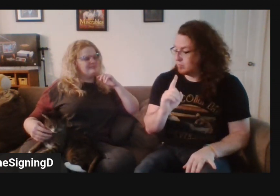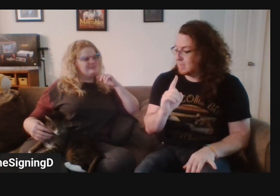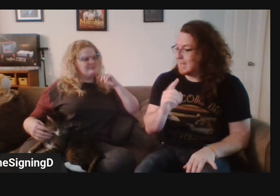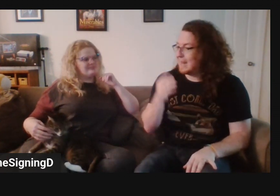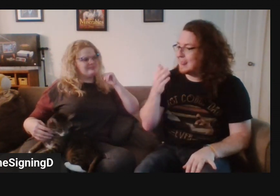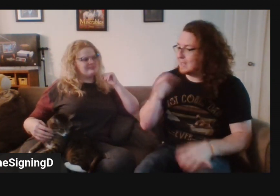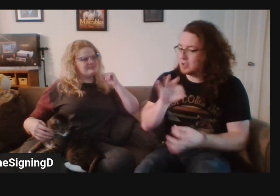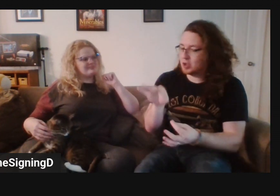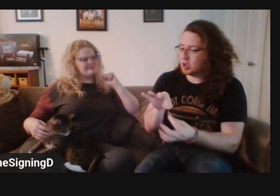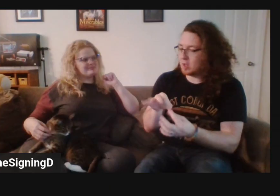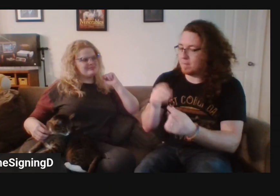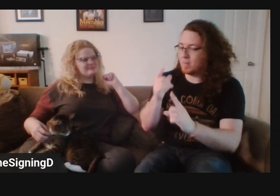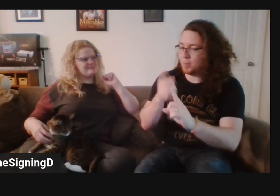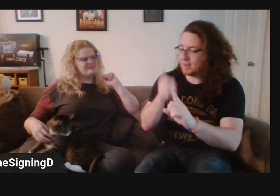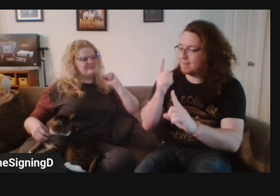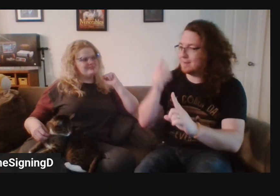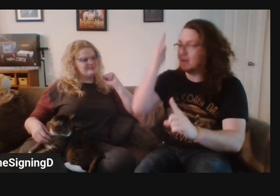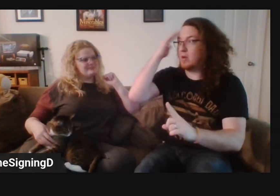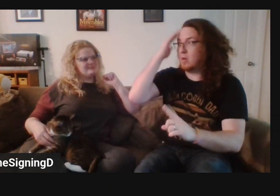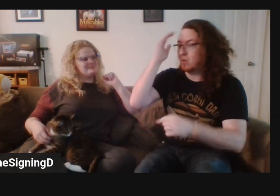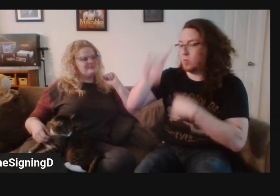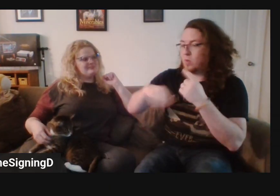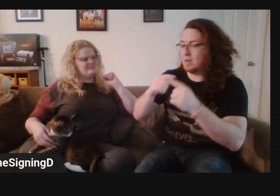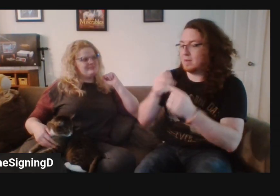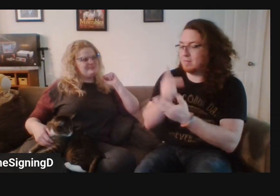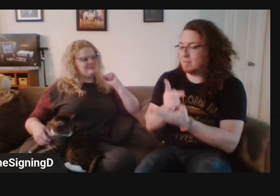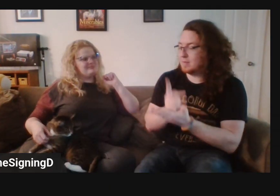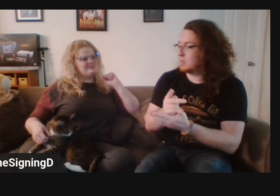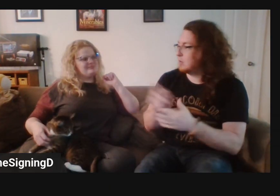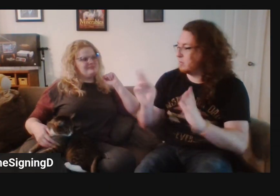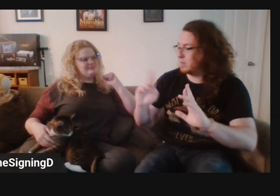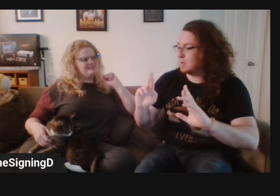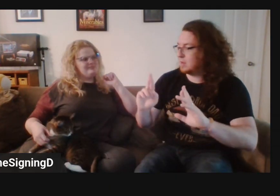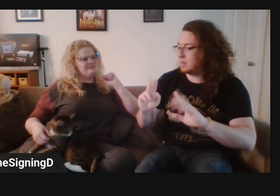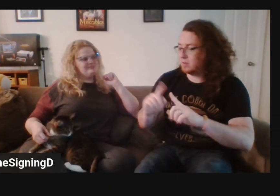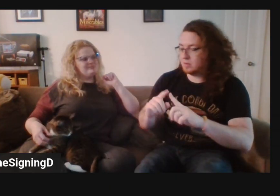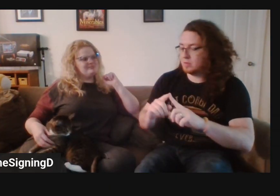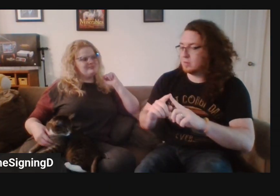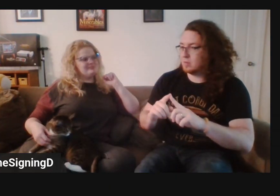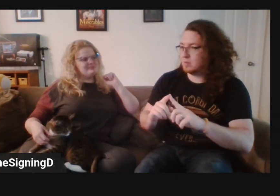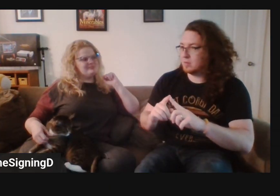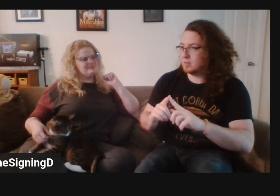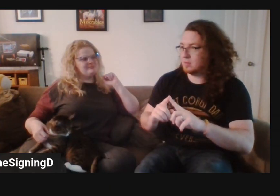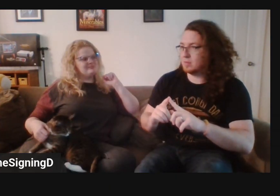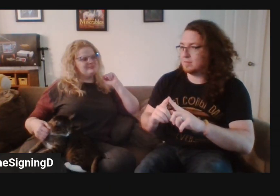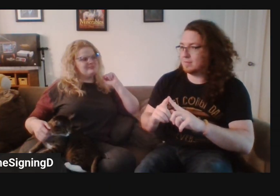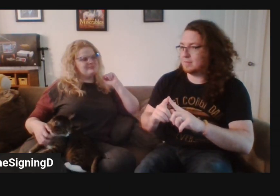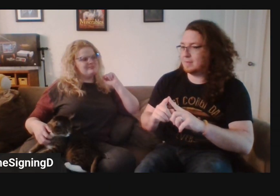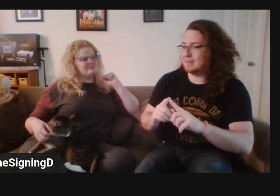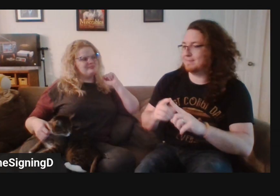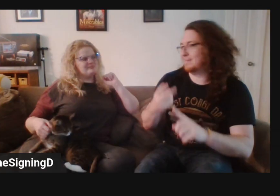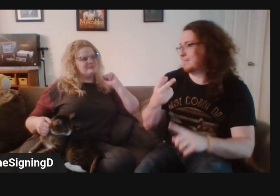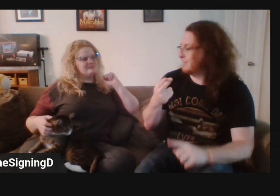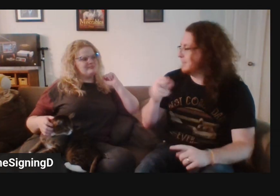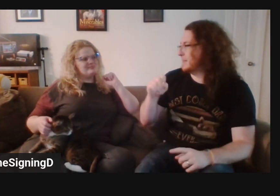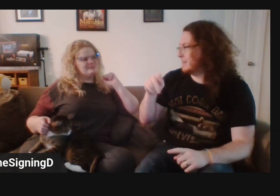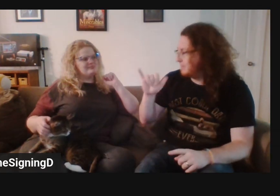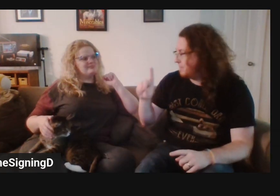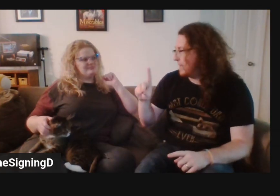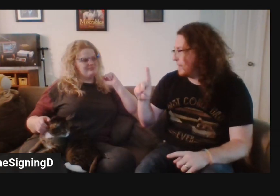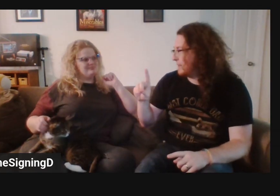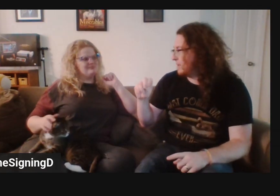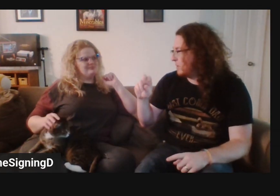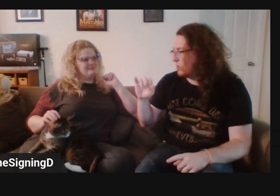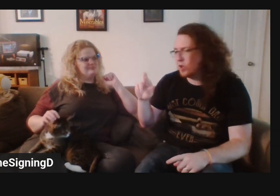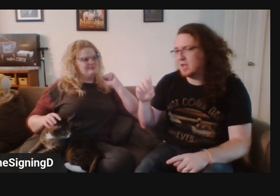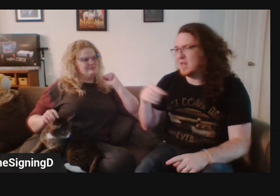certain point, and I know it, when the puppies are ready to be spayed and neutered, because they